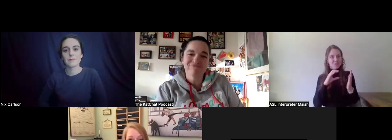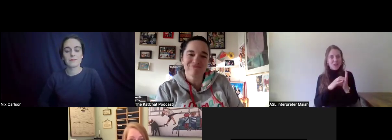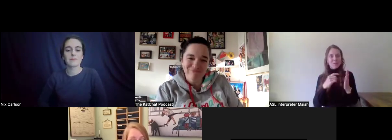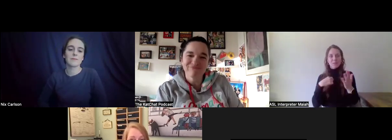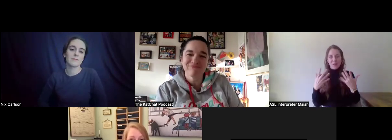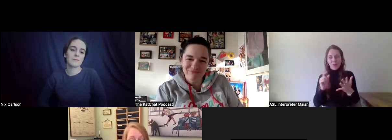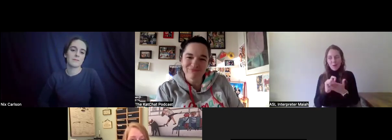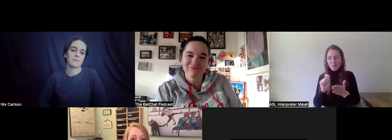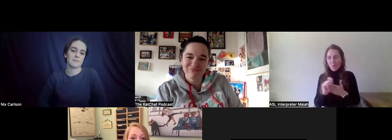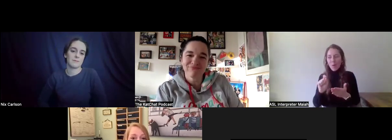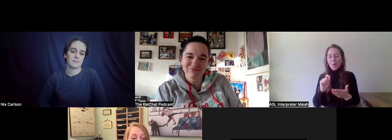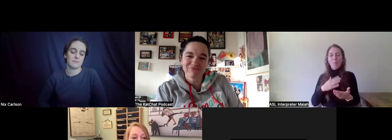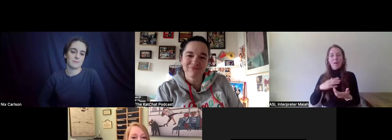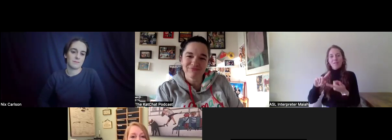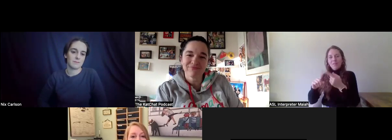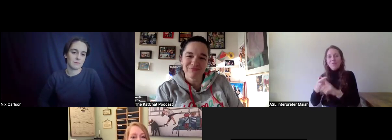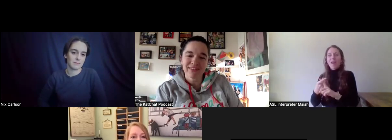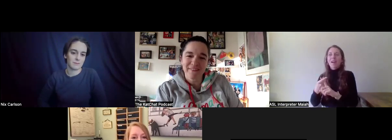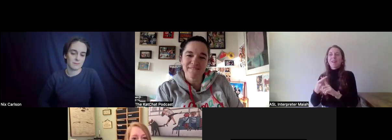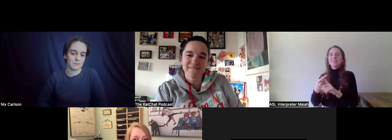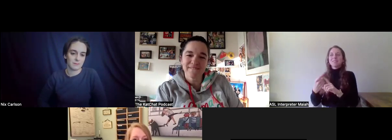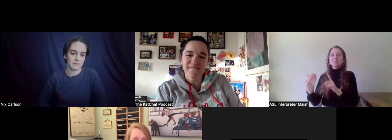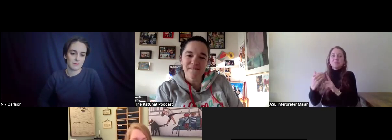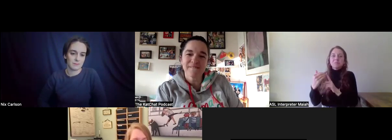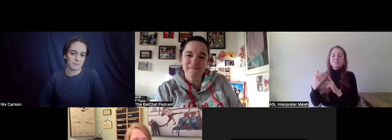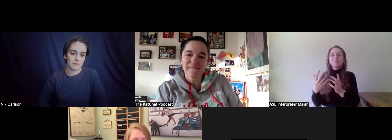are like always, because silly, crazy